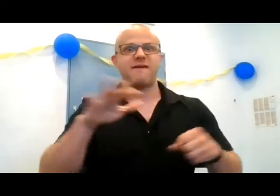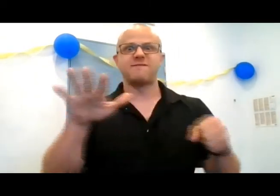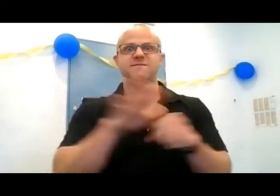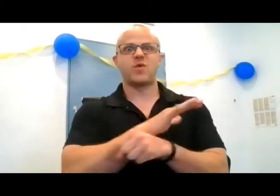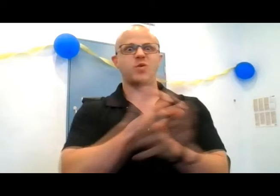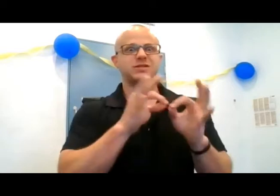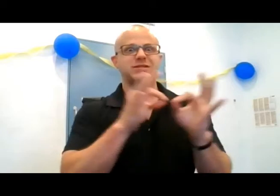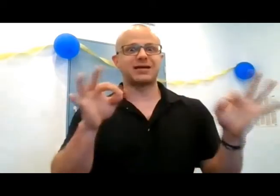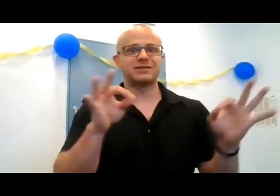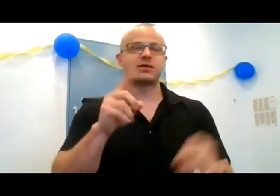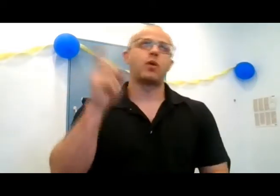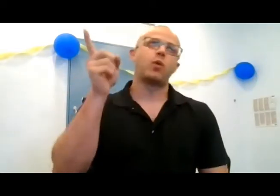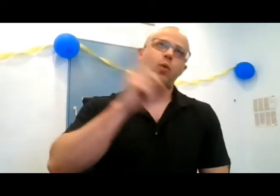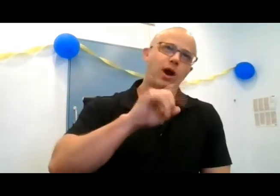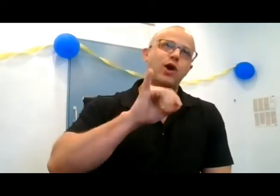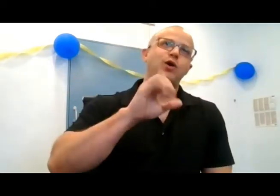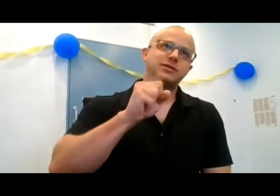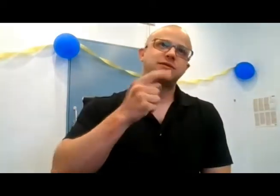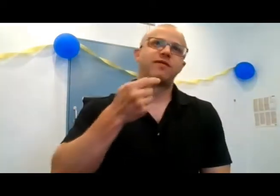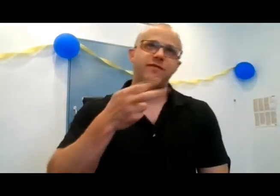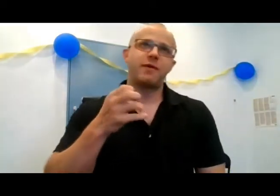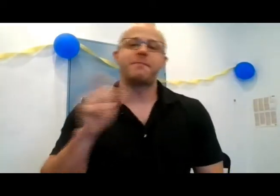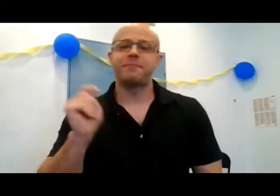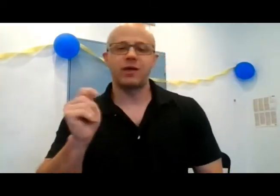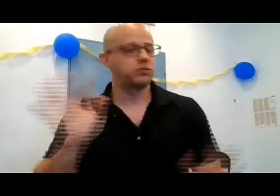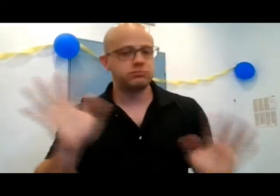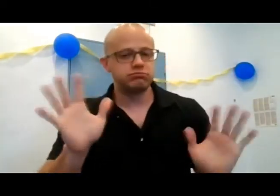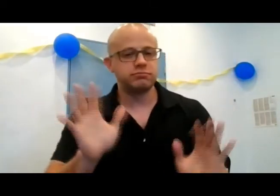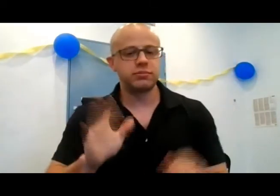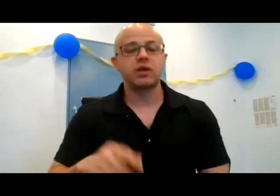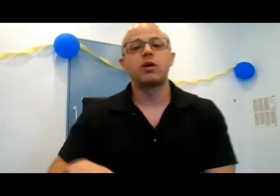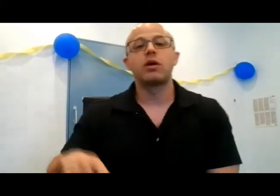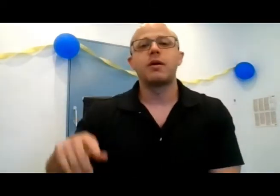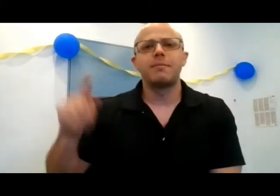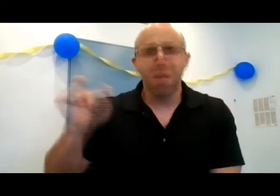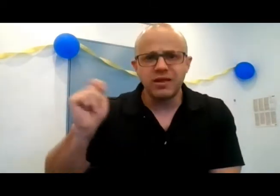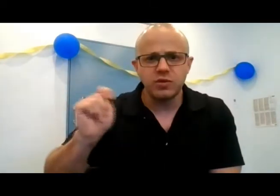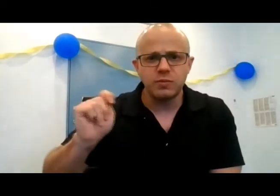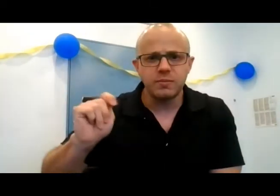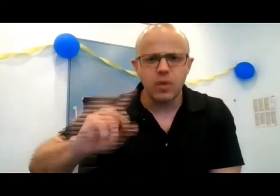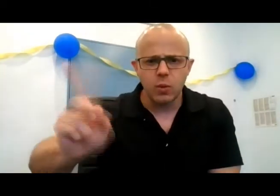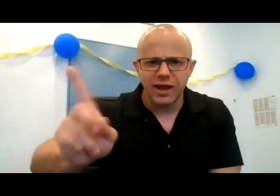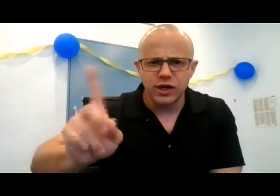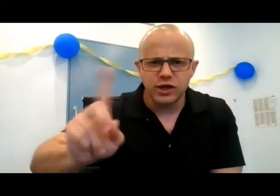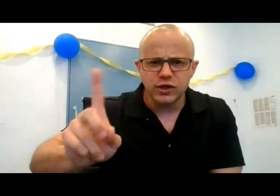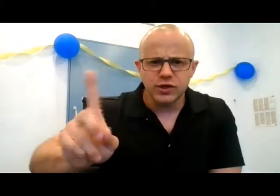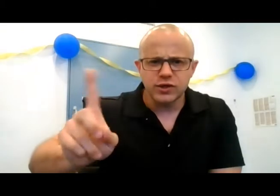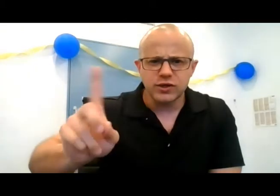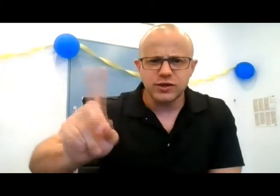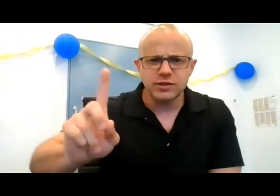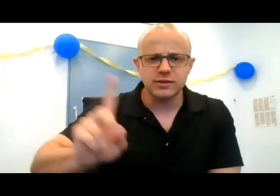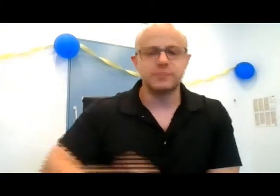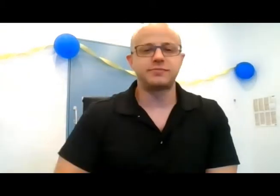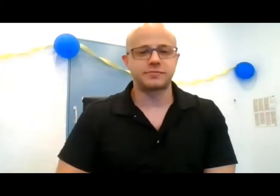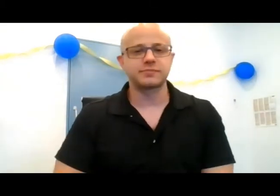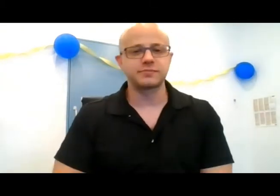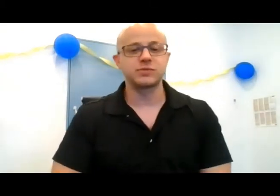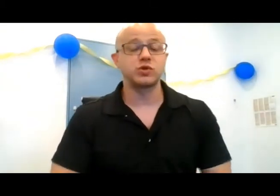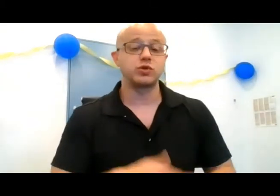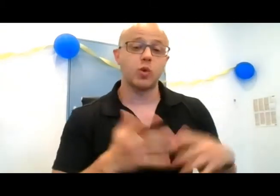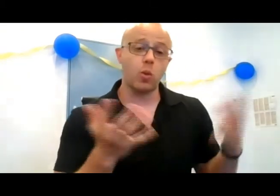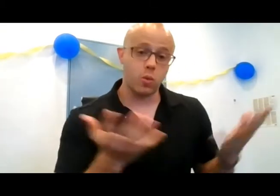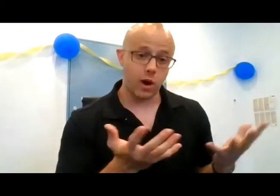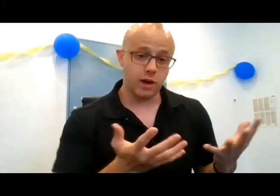where is the bathroom? You don't have to sign the whole sentence, where is the bathroom? It's bathroom